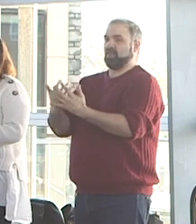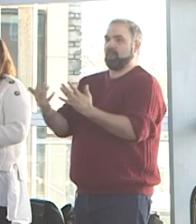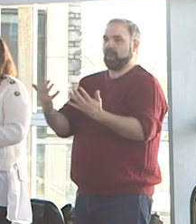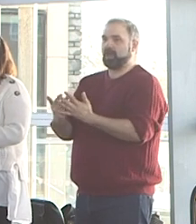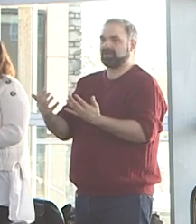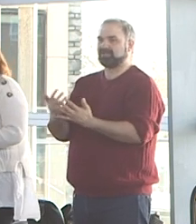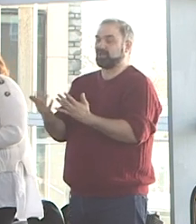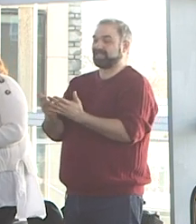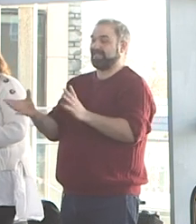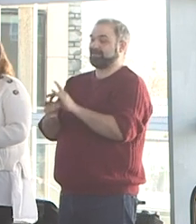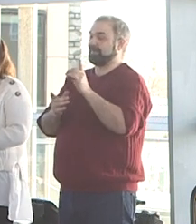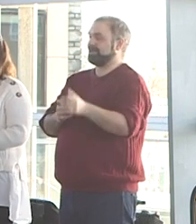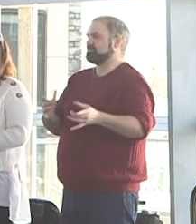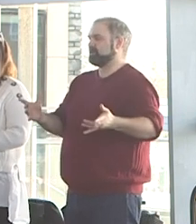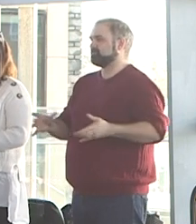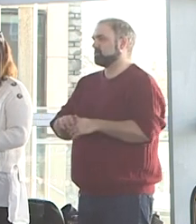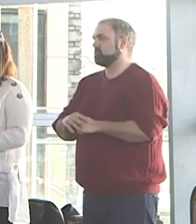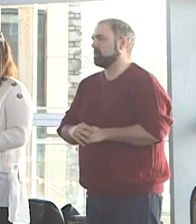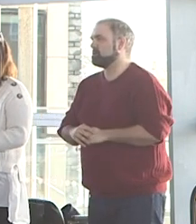didn't like touch upon.